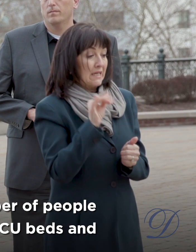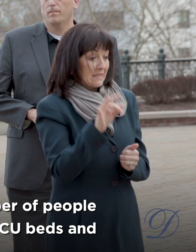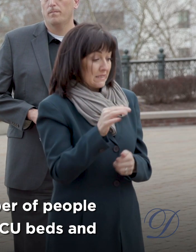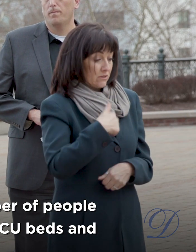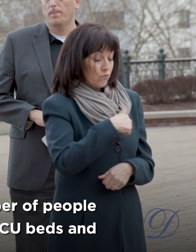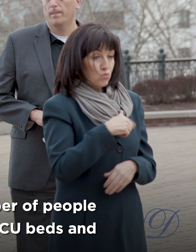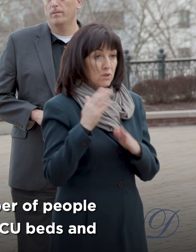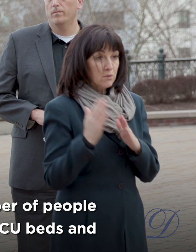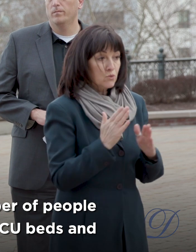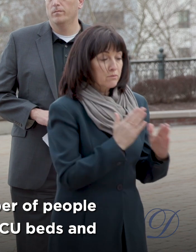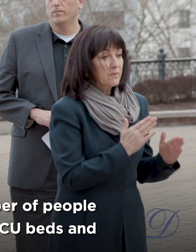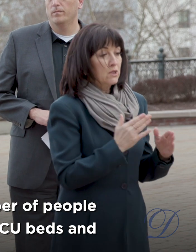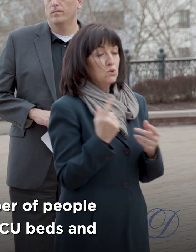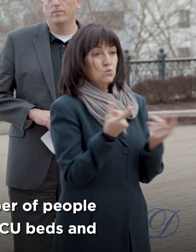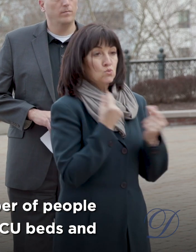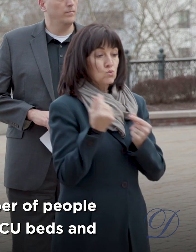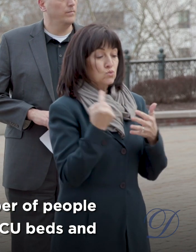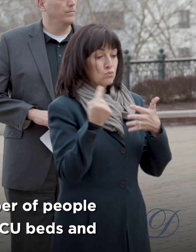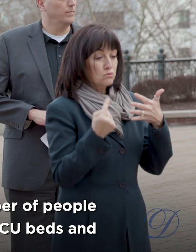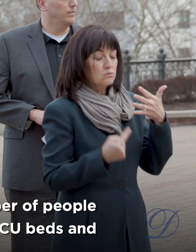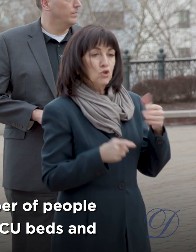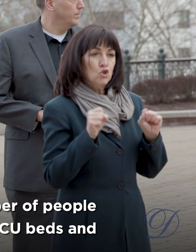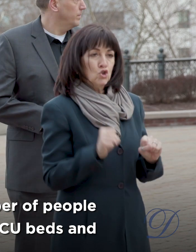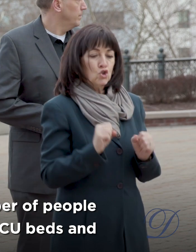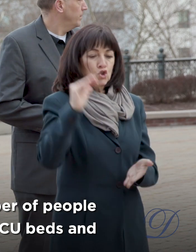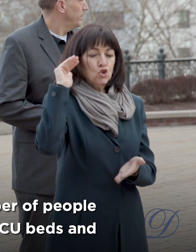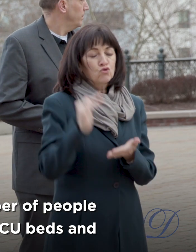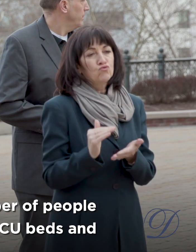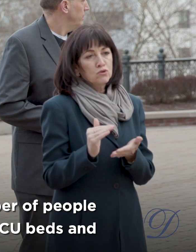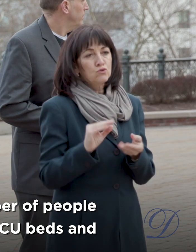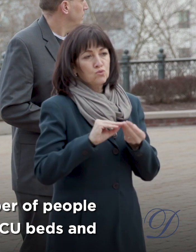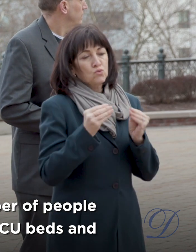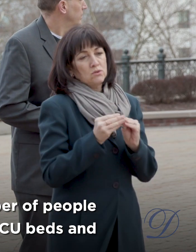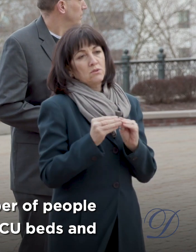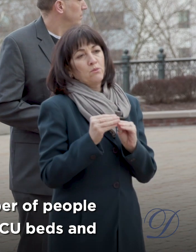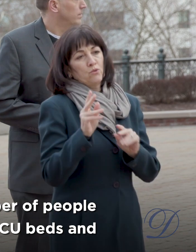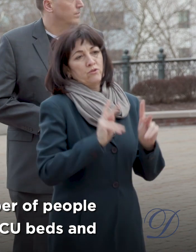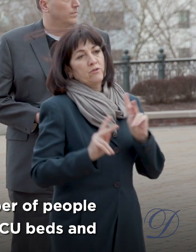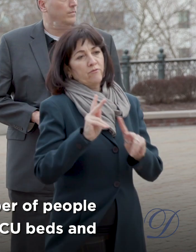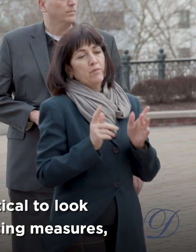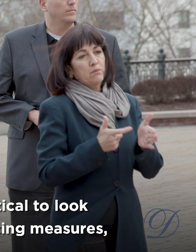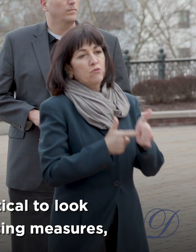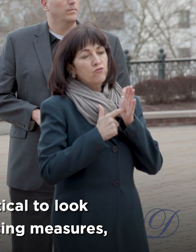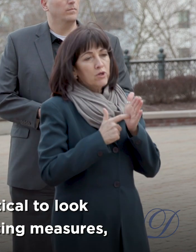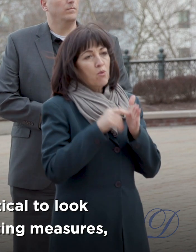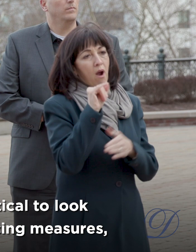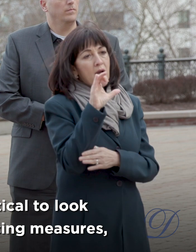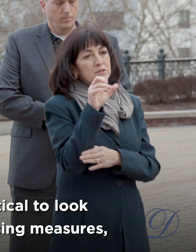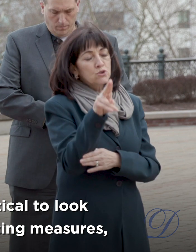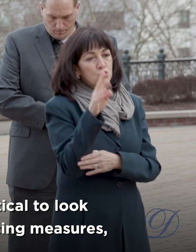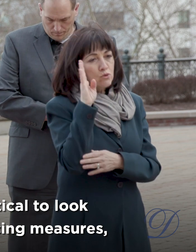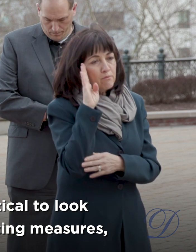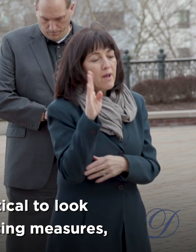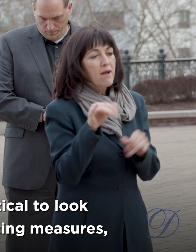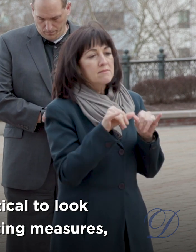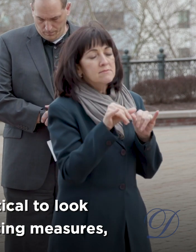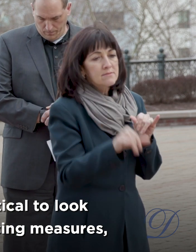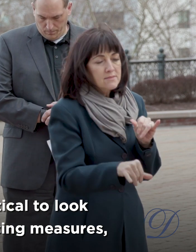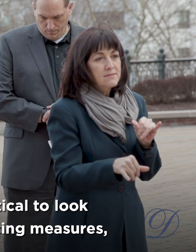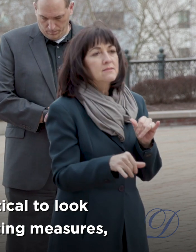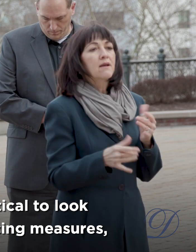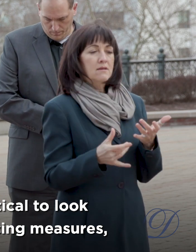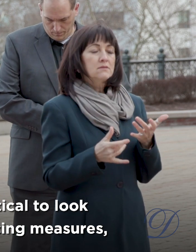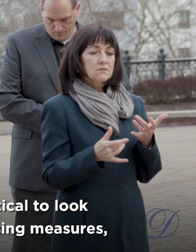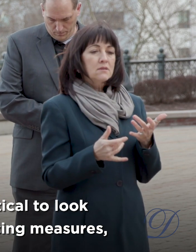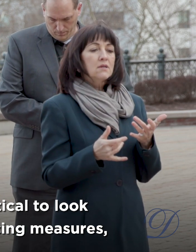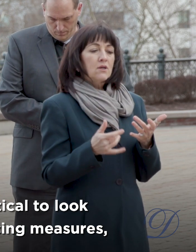are able to reduce the number of people who require hospitalization or ICU beds and stays. And so that's why it's critical